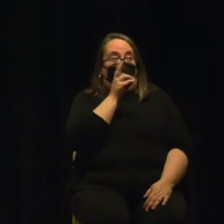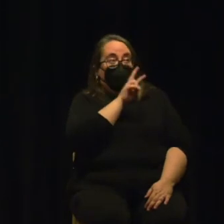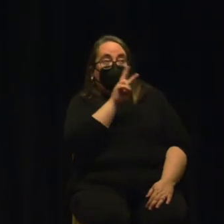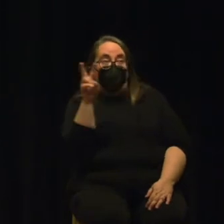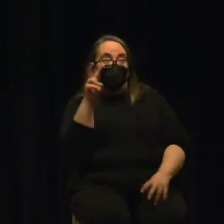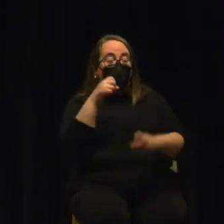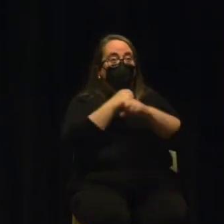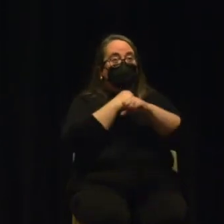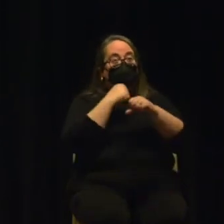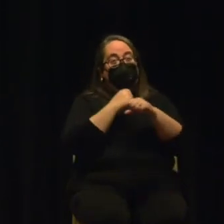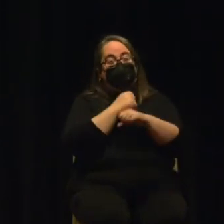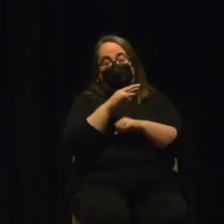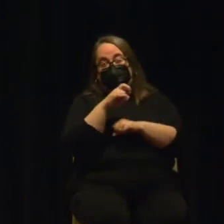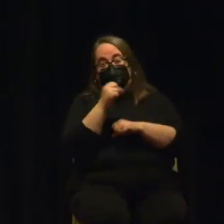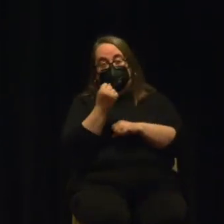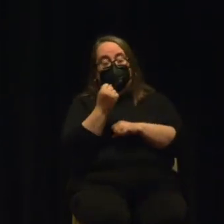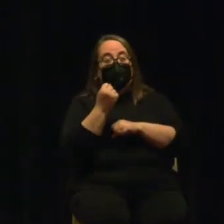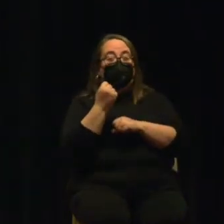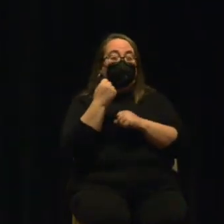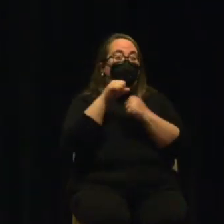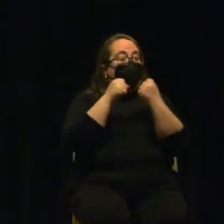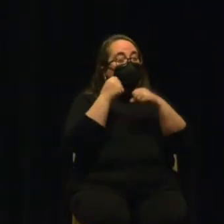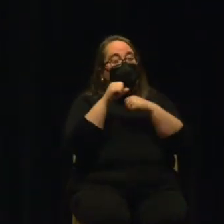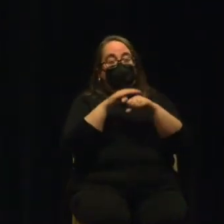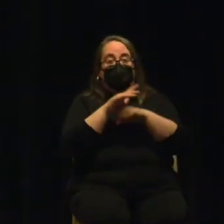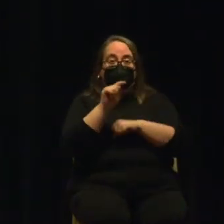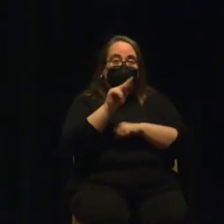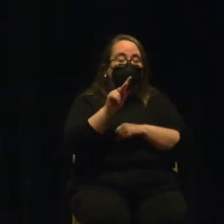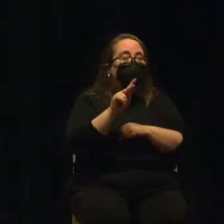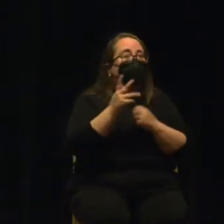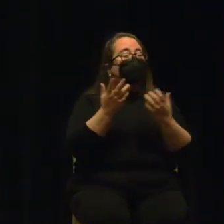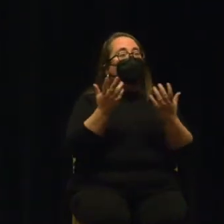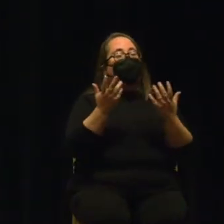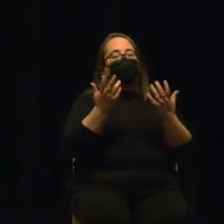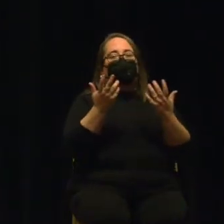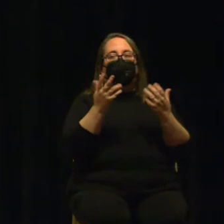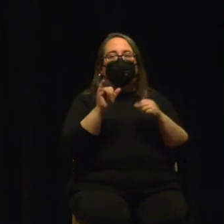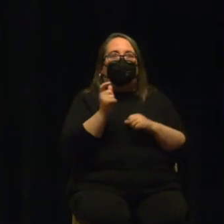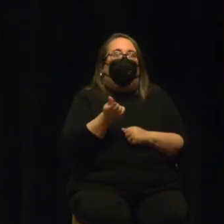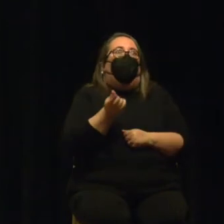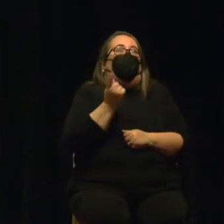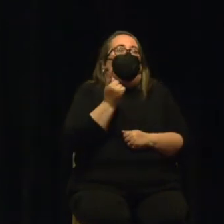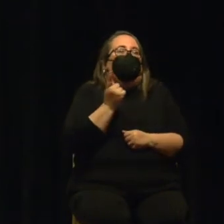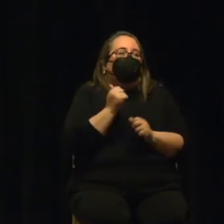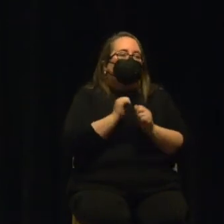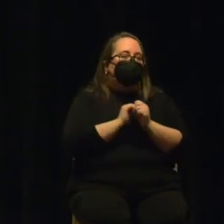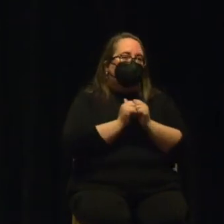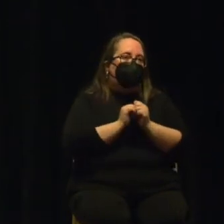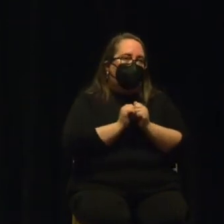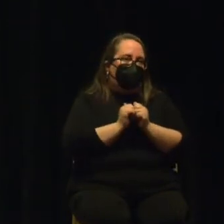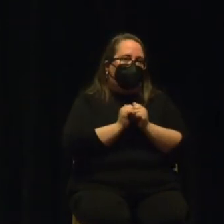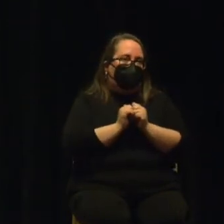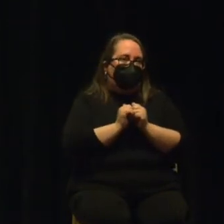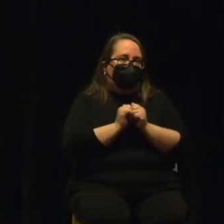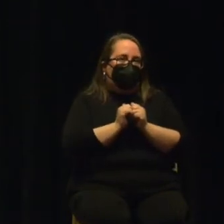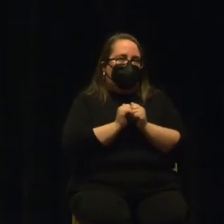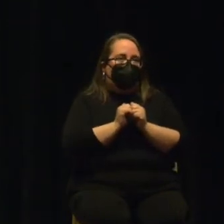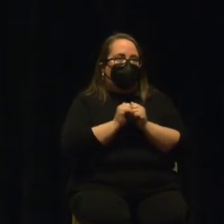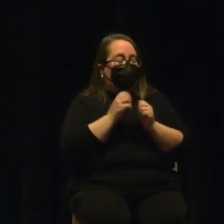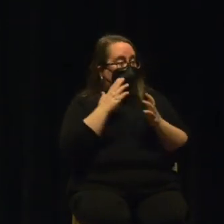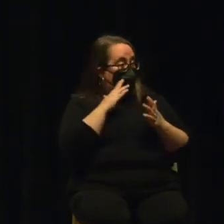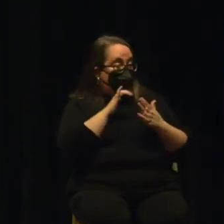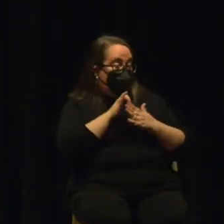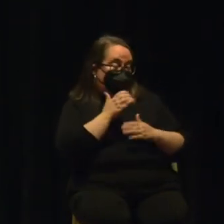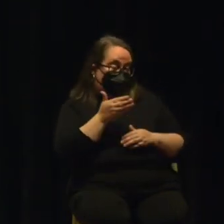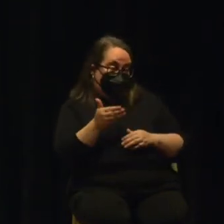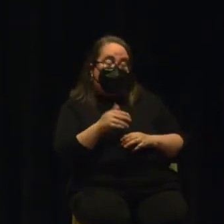in the 70s when boxing was still on TV. It was still one of the sports, it was one of the premier sports. I didn't even know that was a